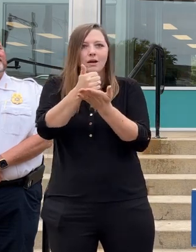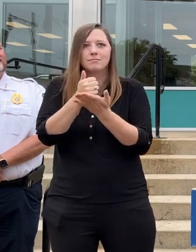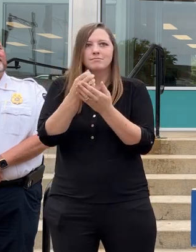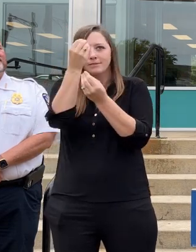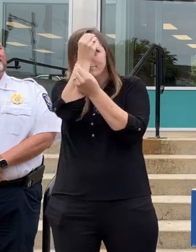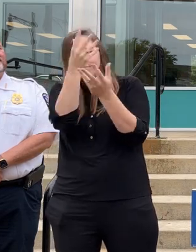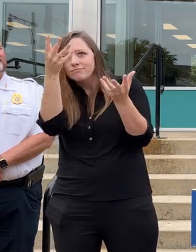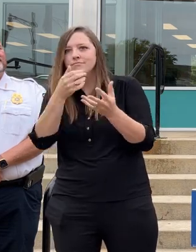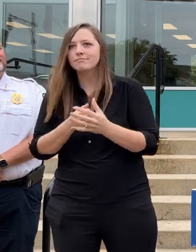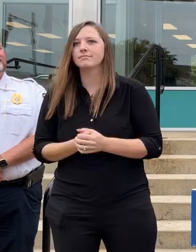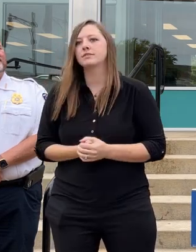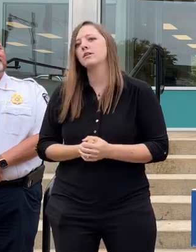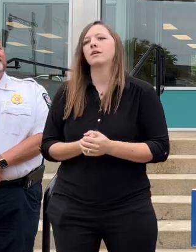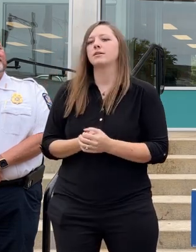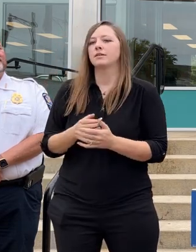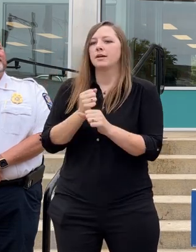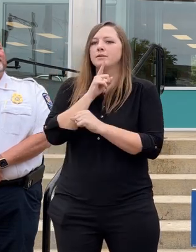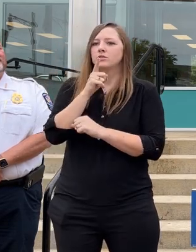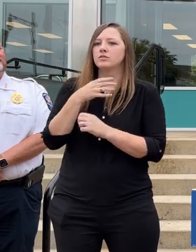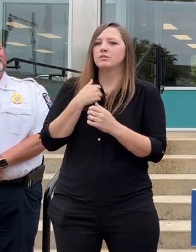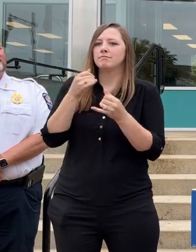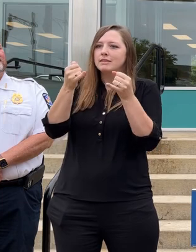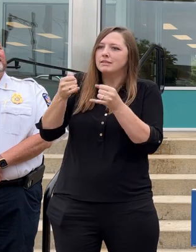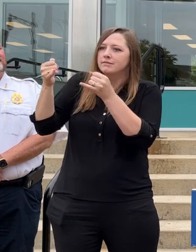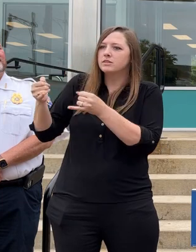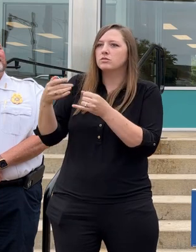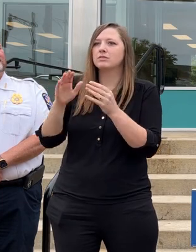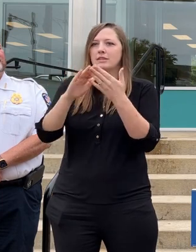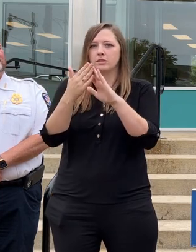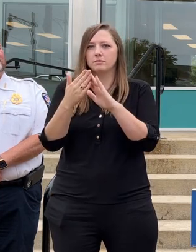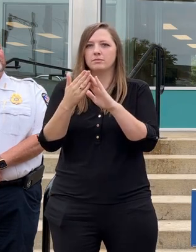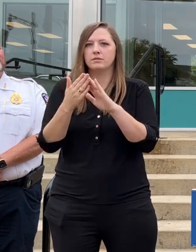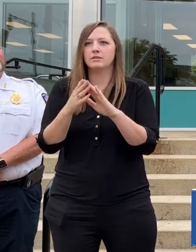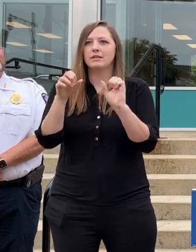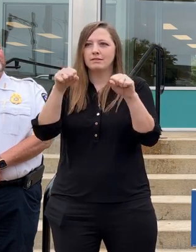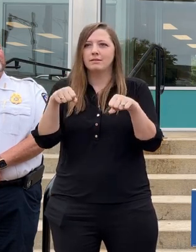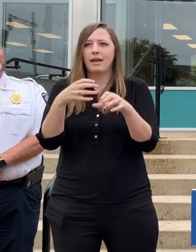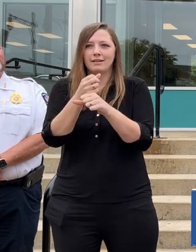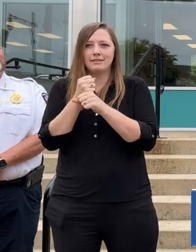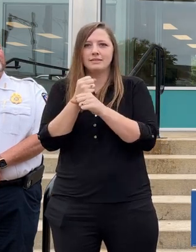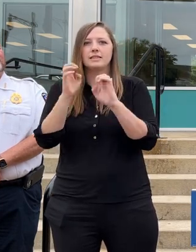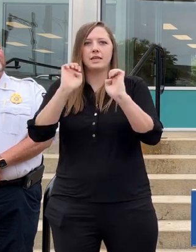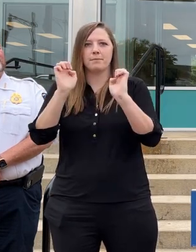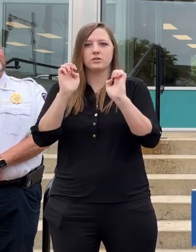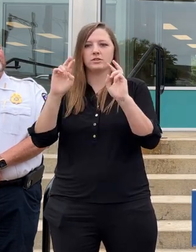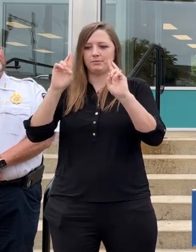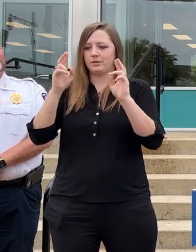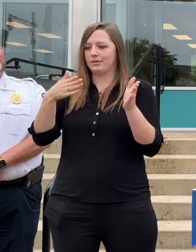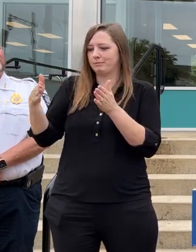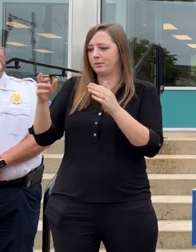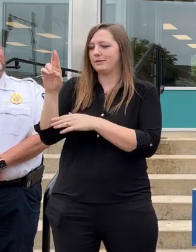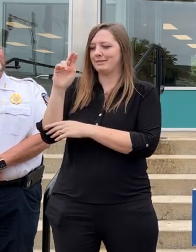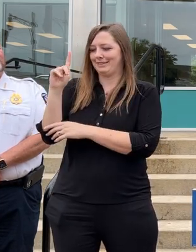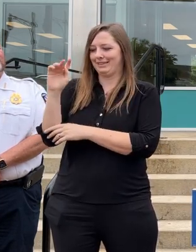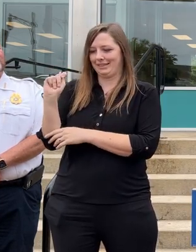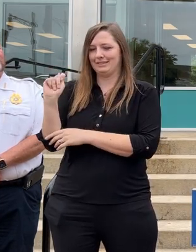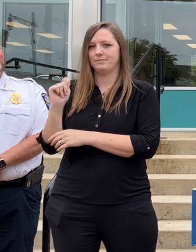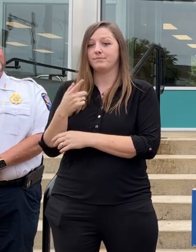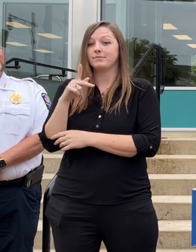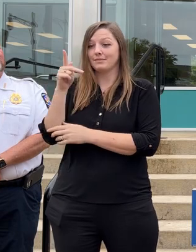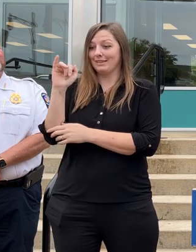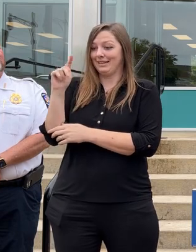initiative of ensuring that individuals in a community can get an emergency preparedness kit. Now, the